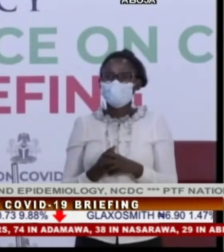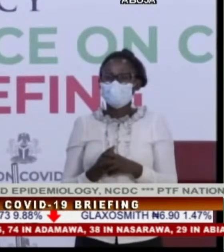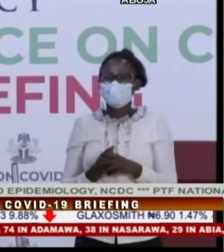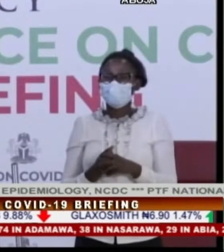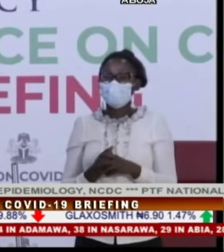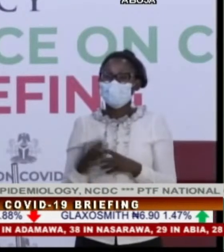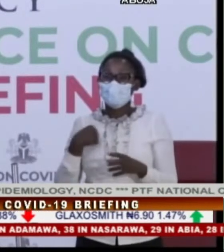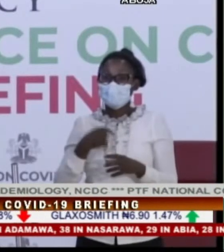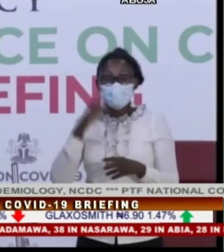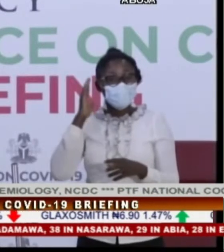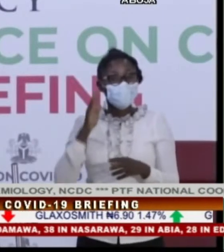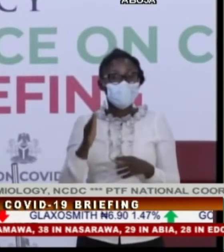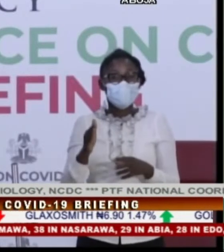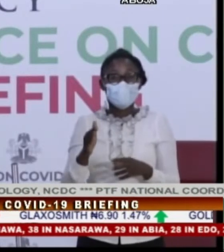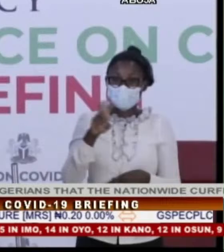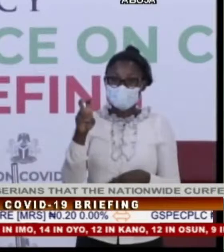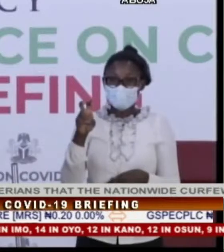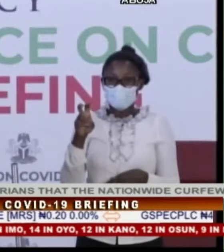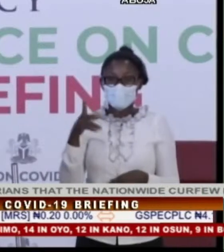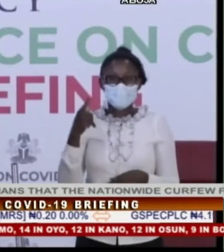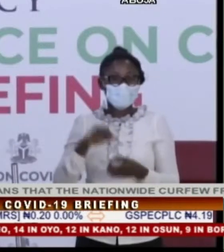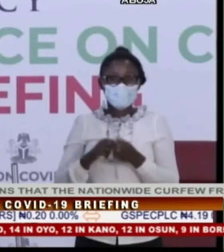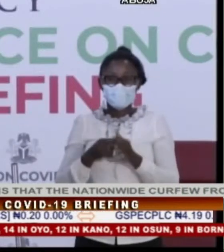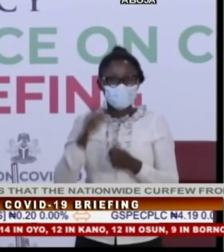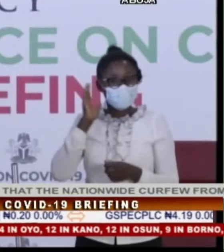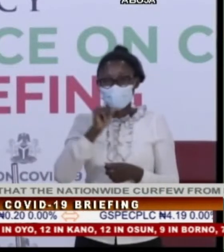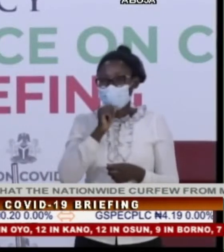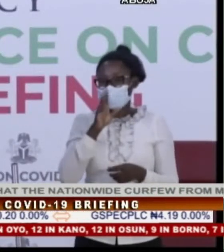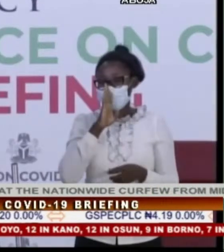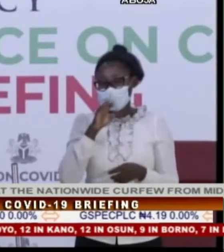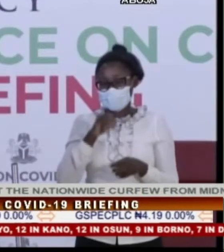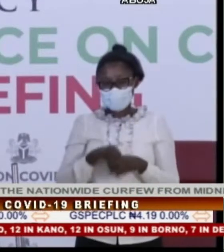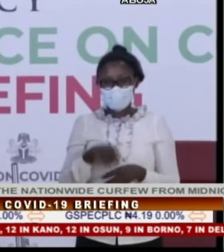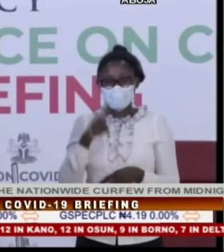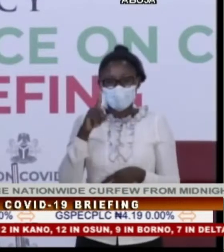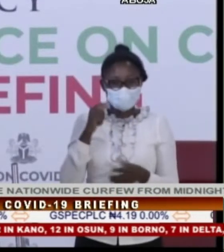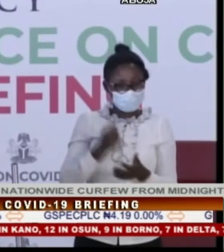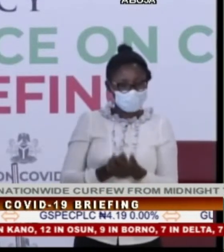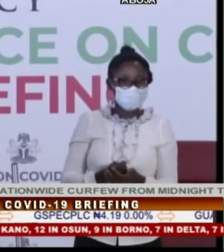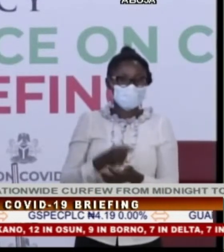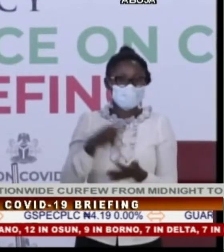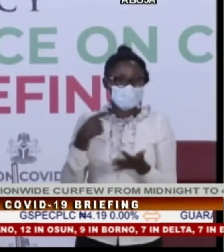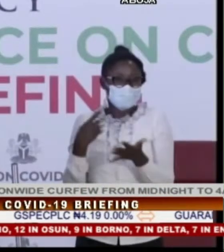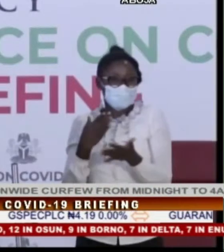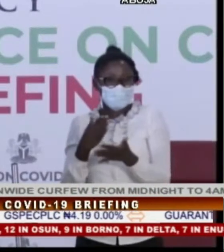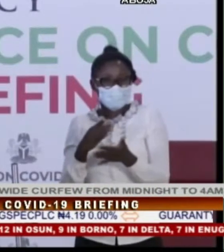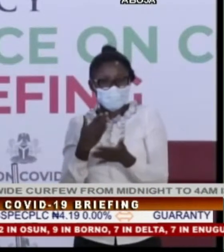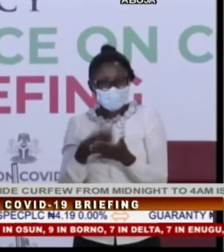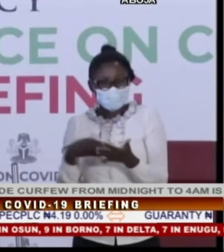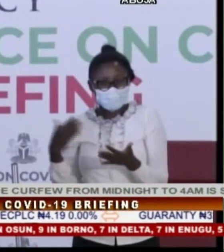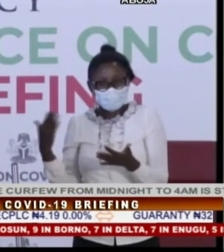If we can get the states to begin to test as aggressively as they tested before,